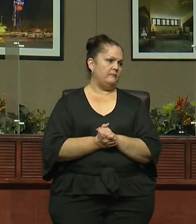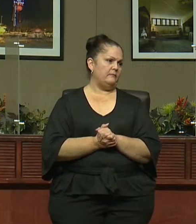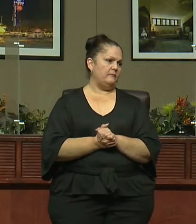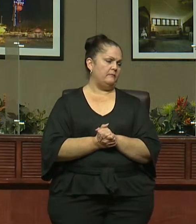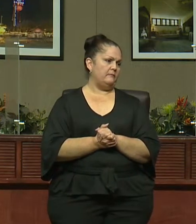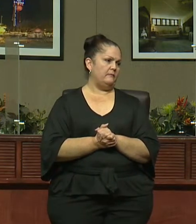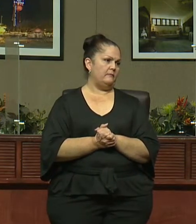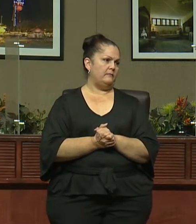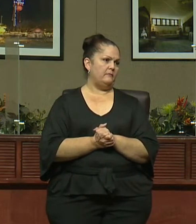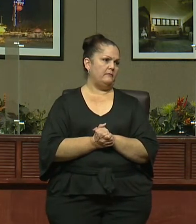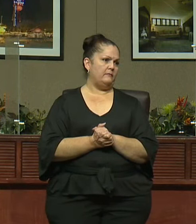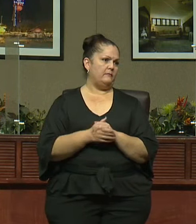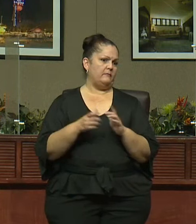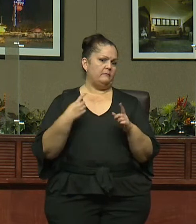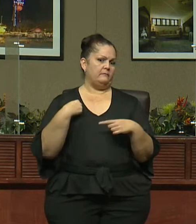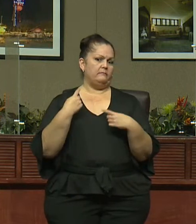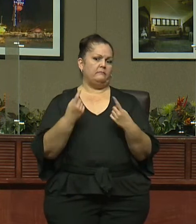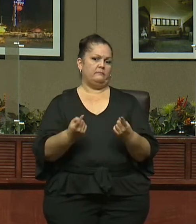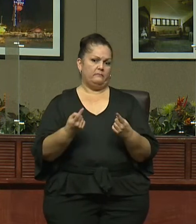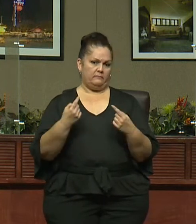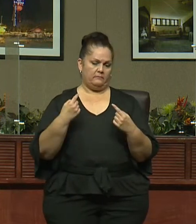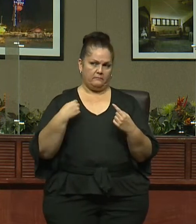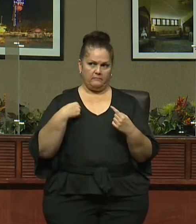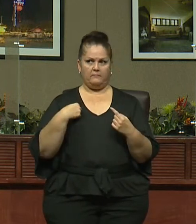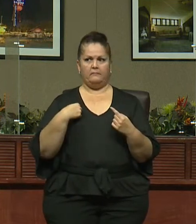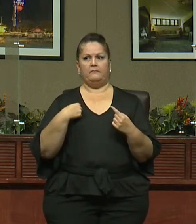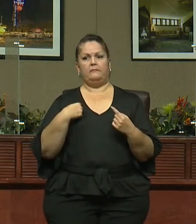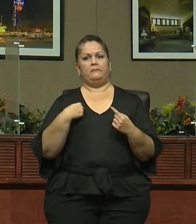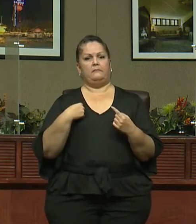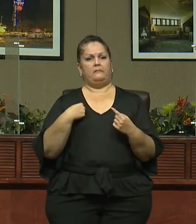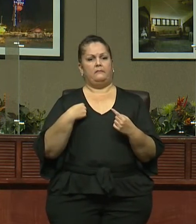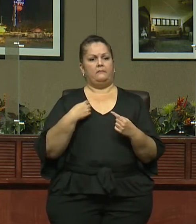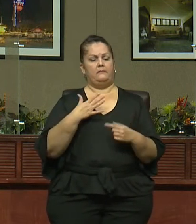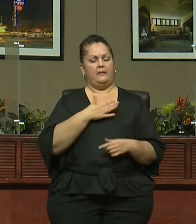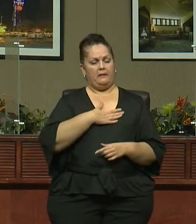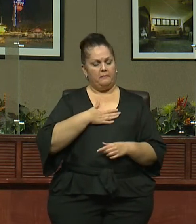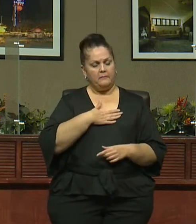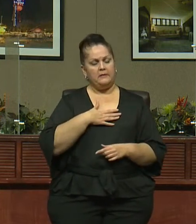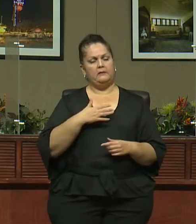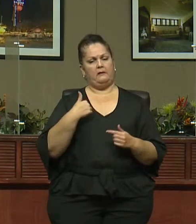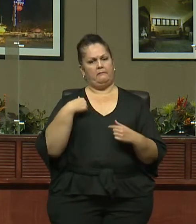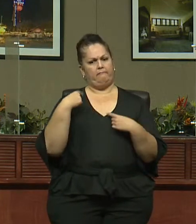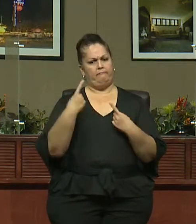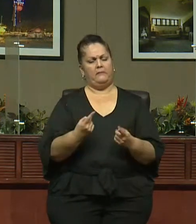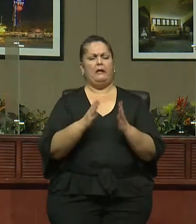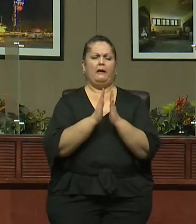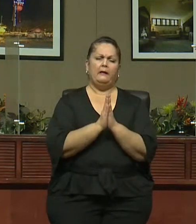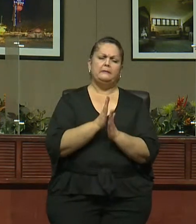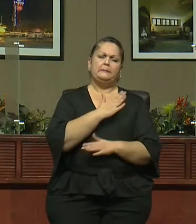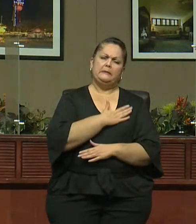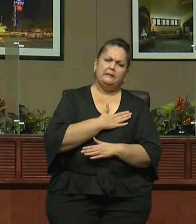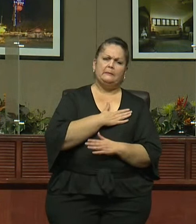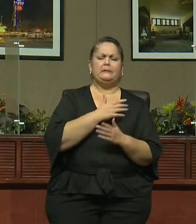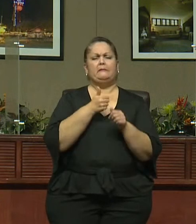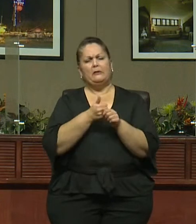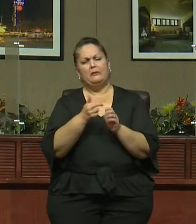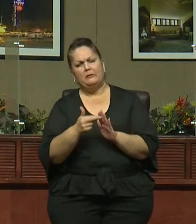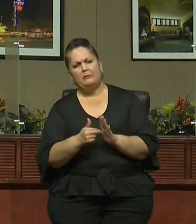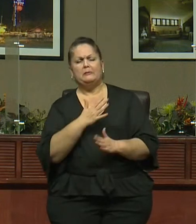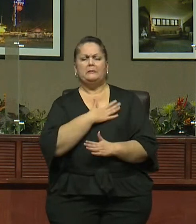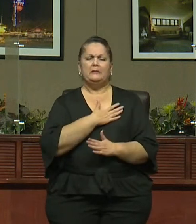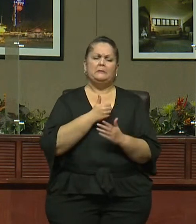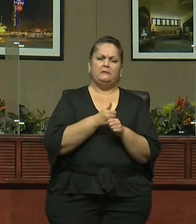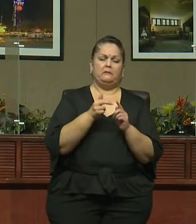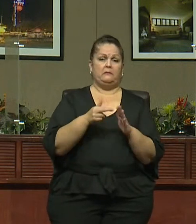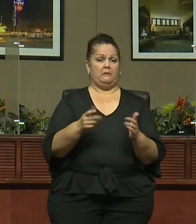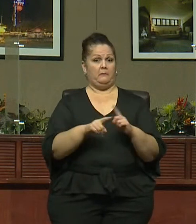for weeks now, I've come in, I've asked for voluntary compliance, and if we have a few